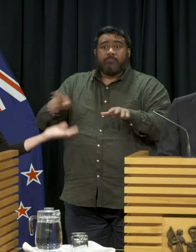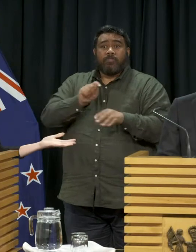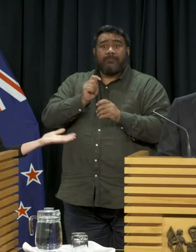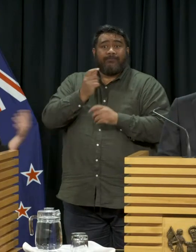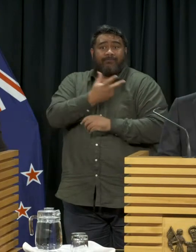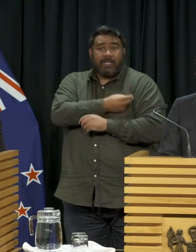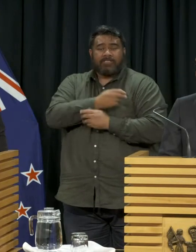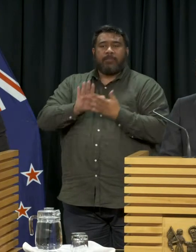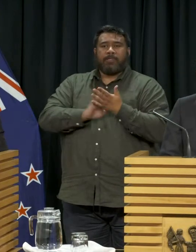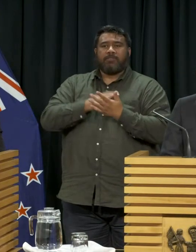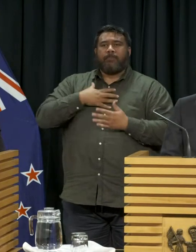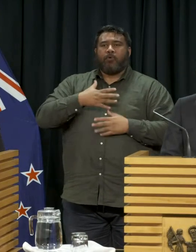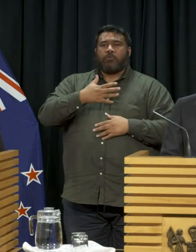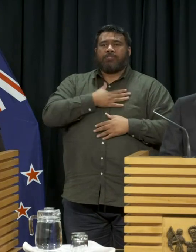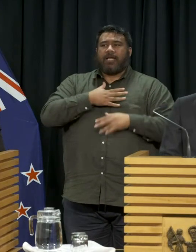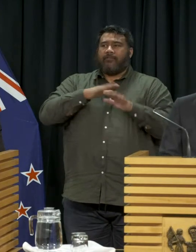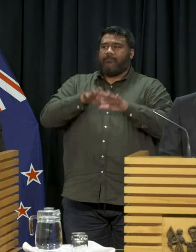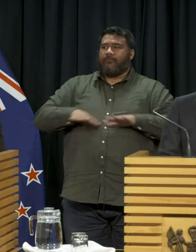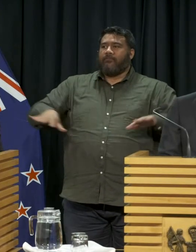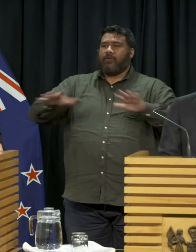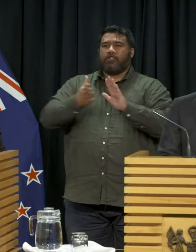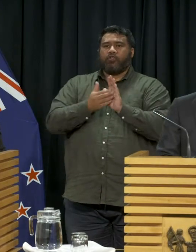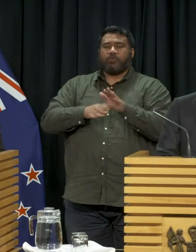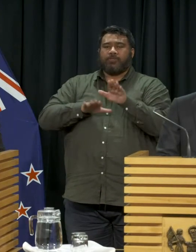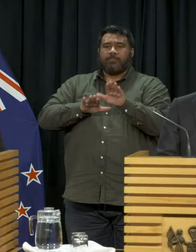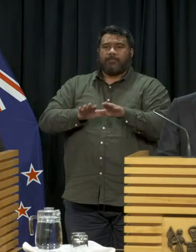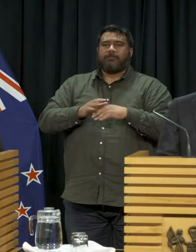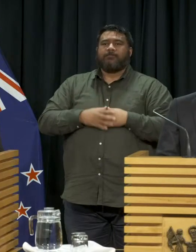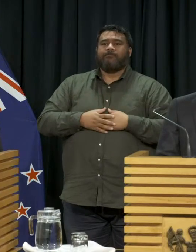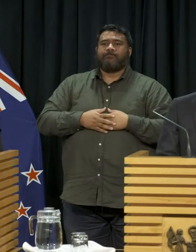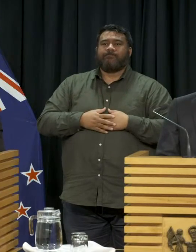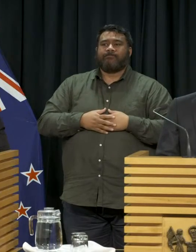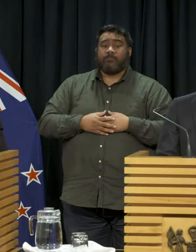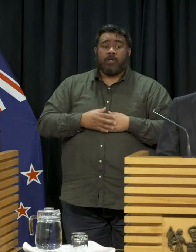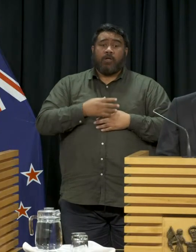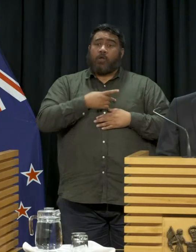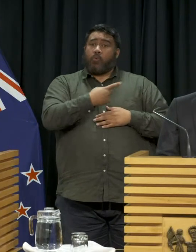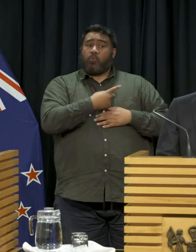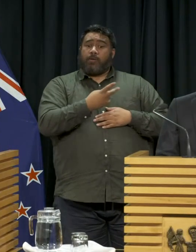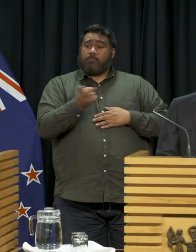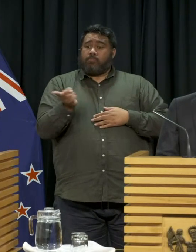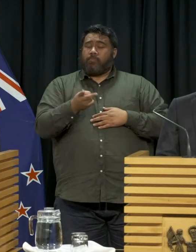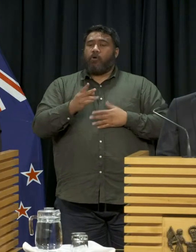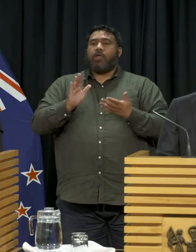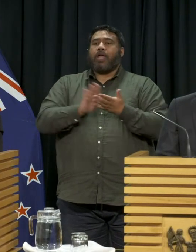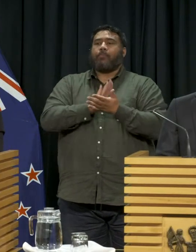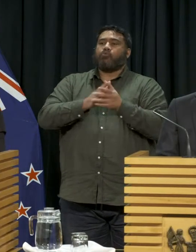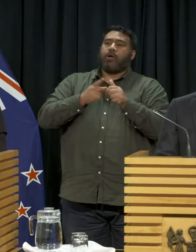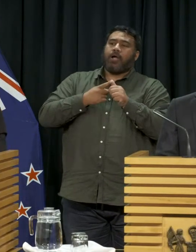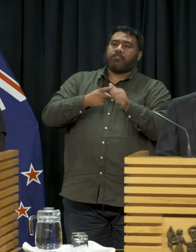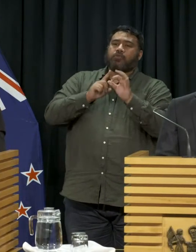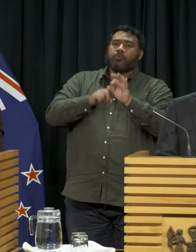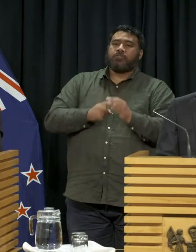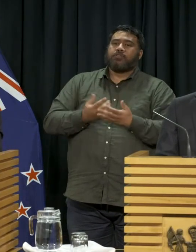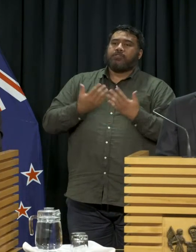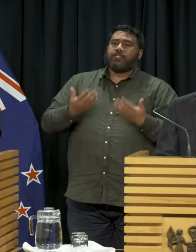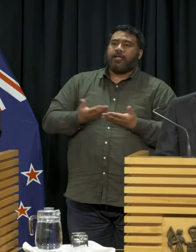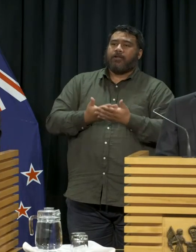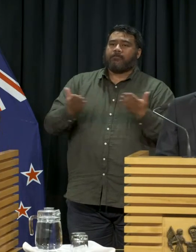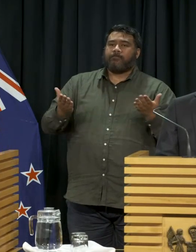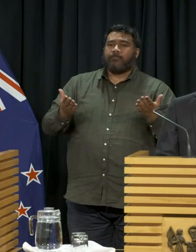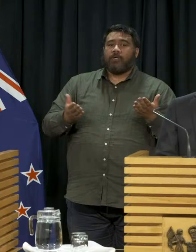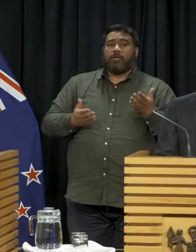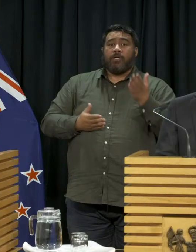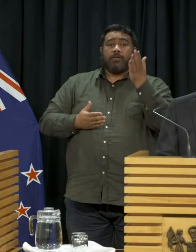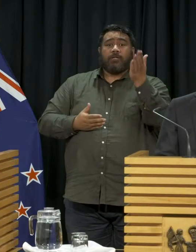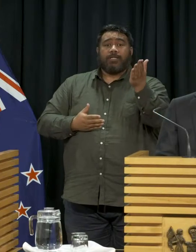I have Minister Hipkins here as well. We are happy to provide further information and to take your questions now. I'll come to